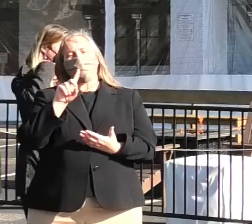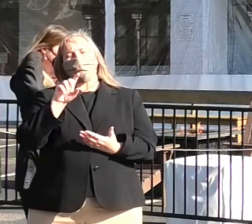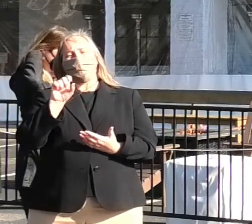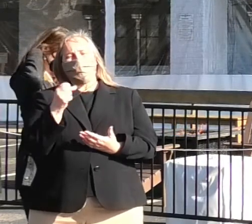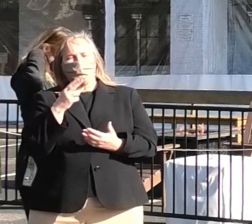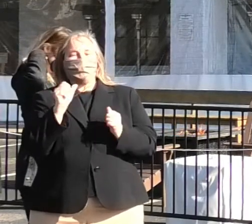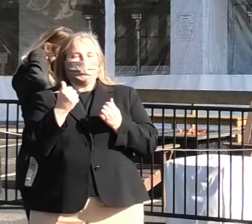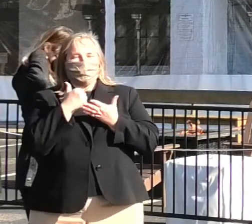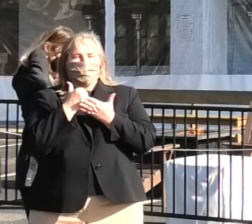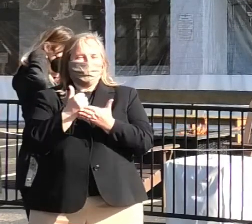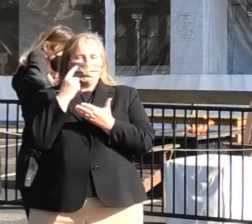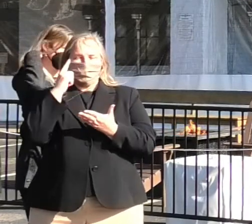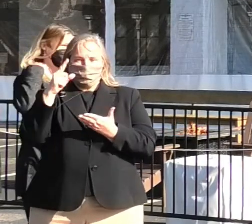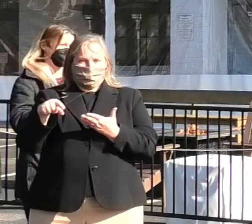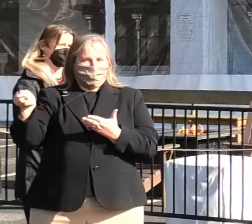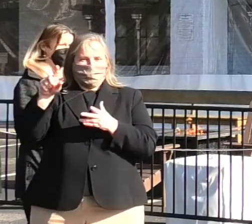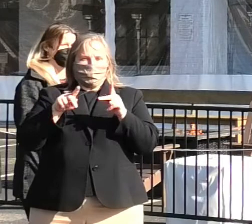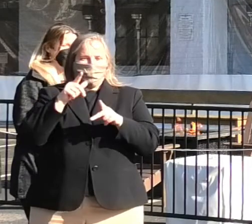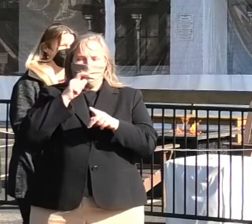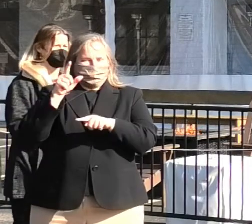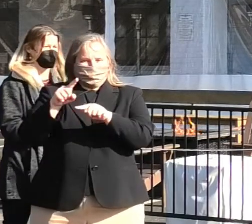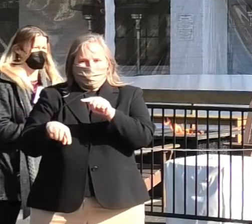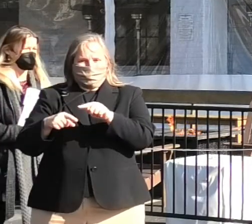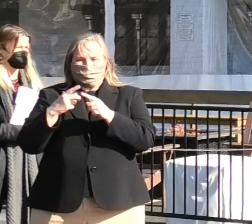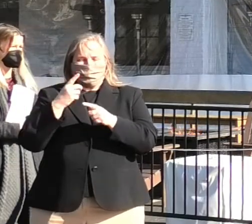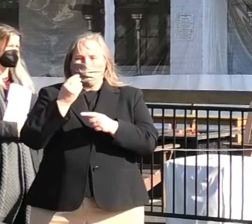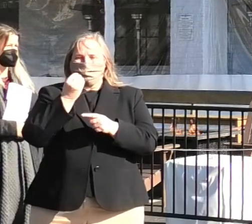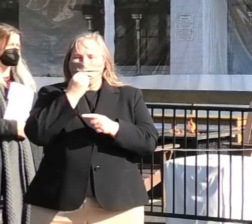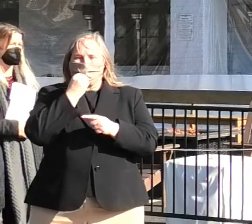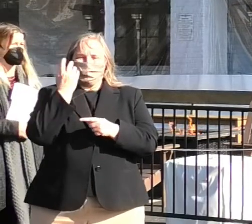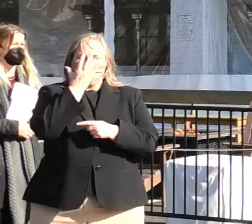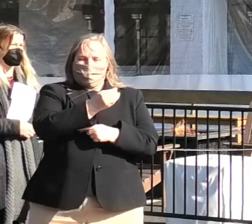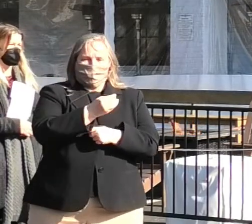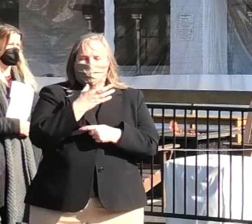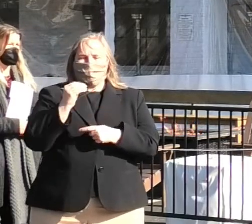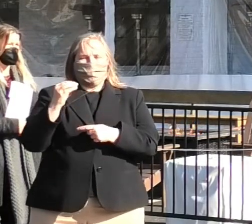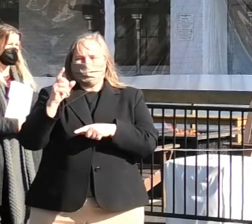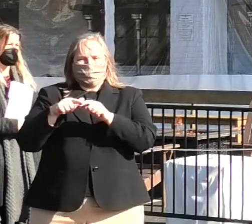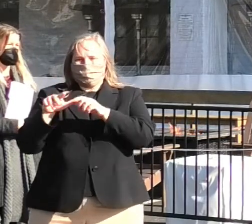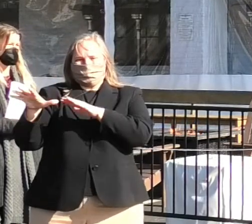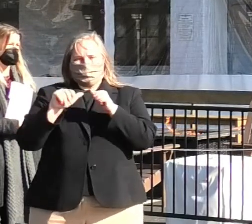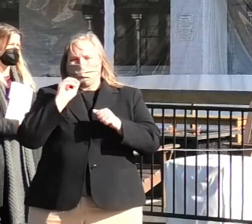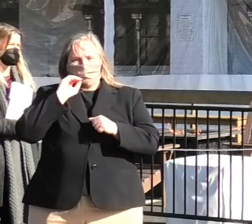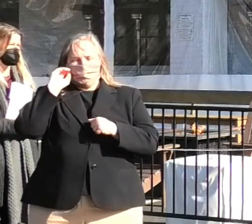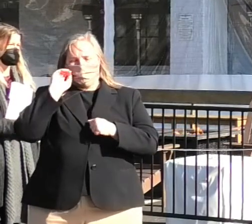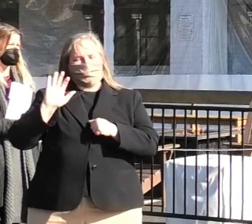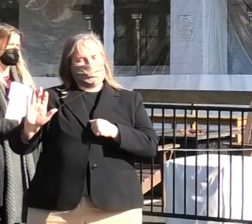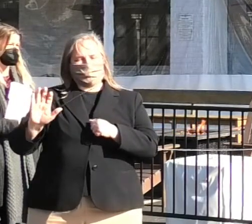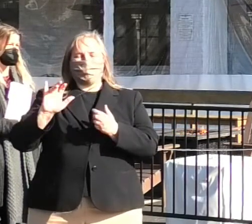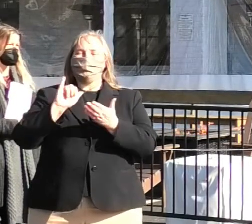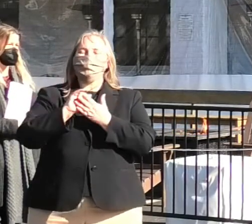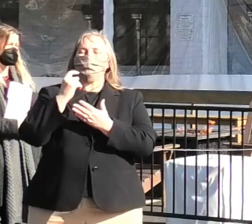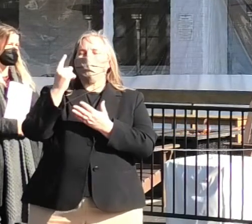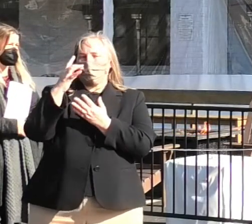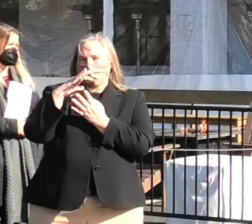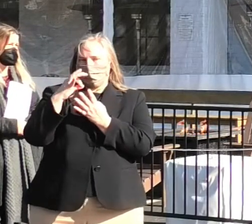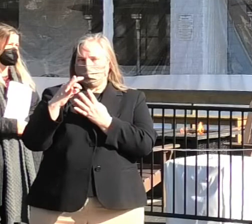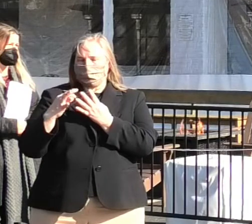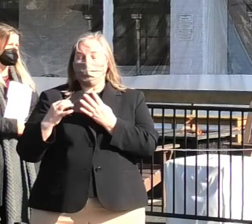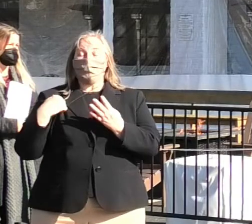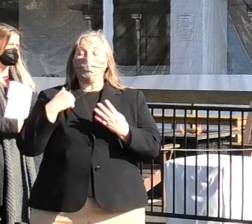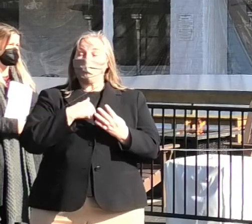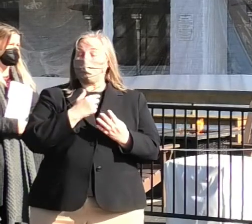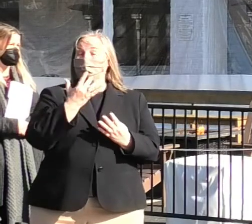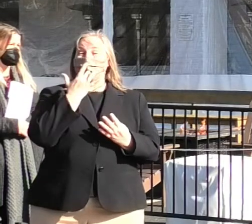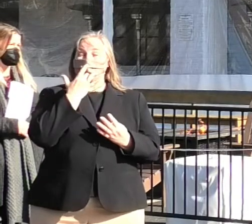for those people who are unable to dine out and are unable to leave their home, right? It's an option. We